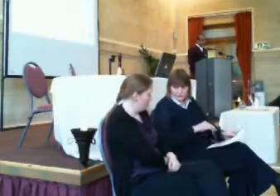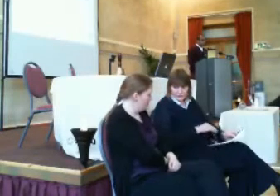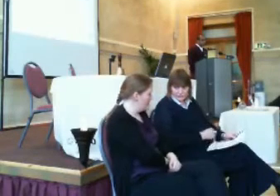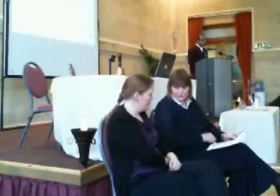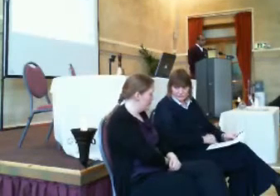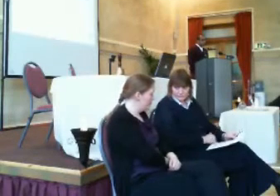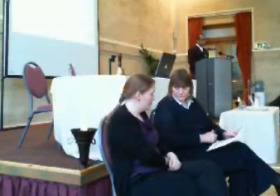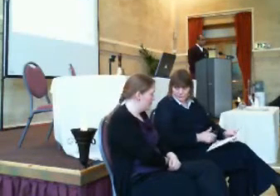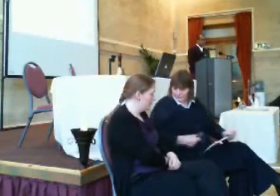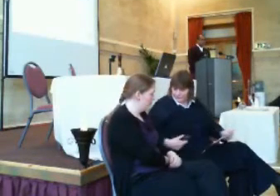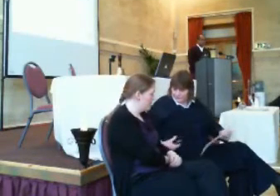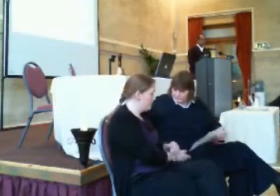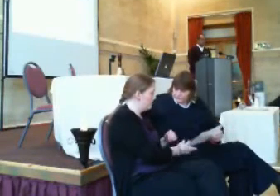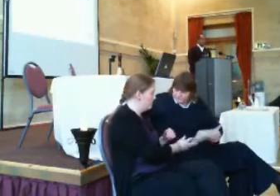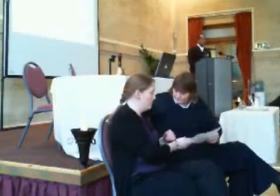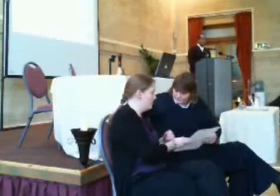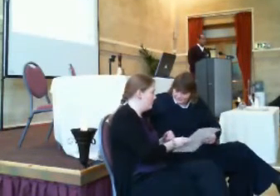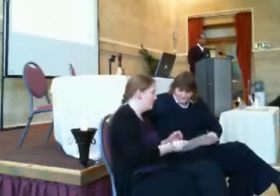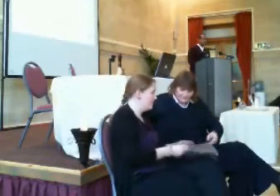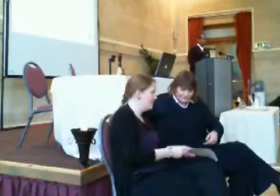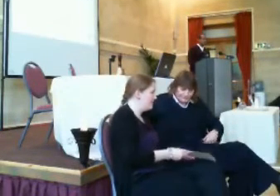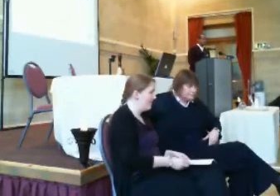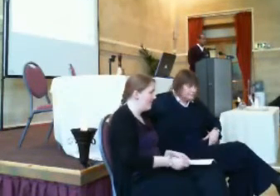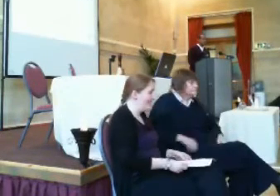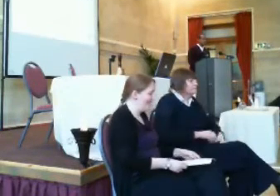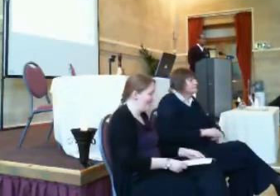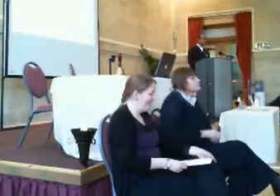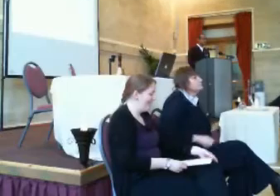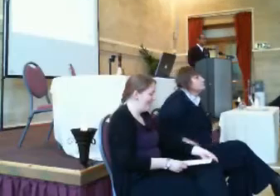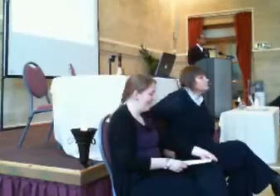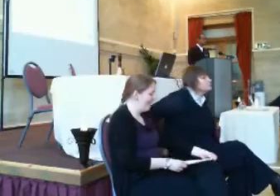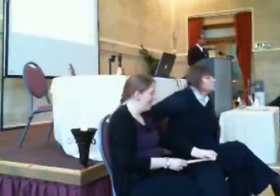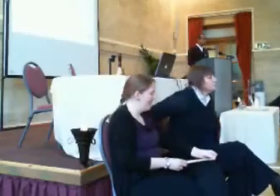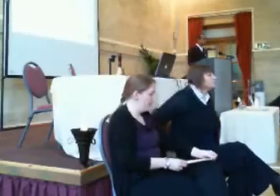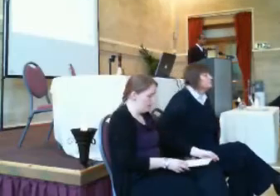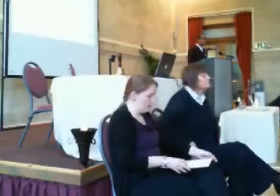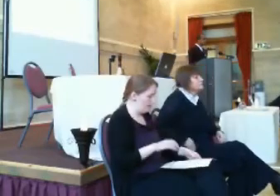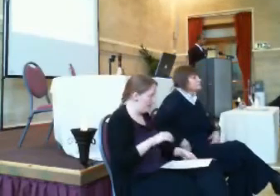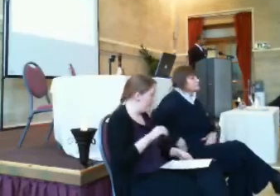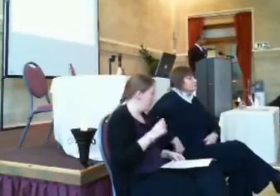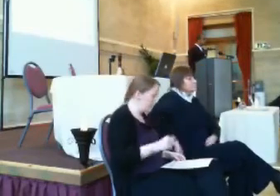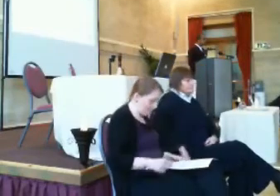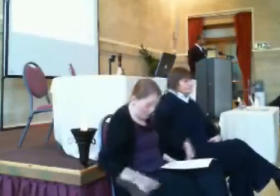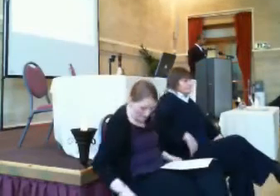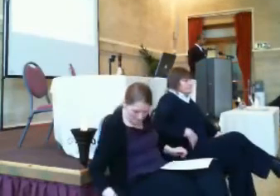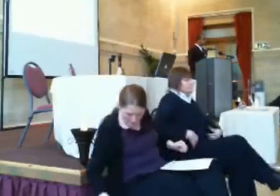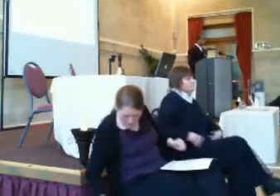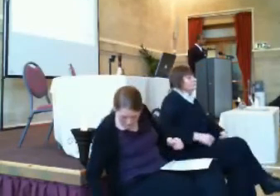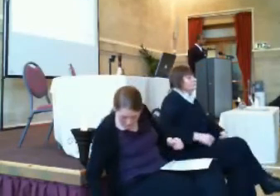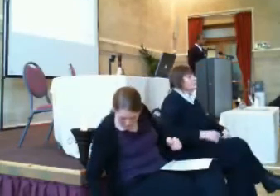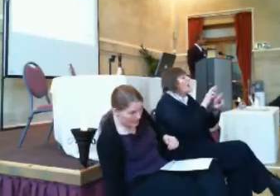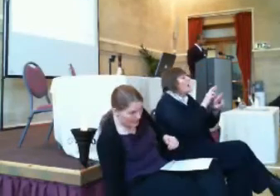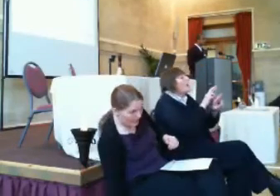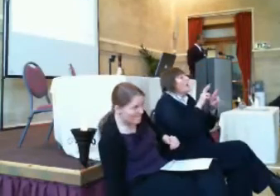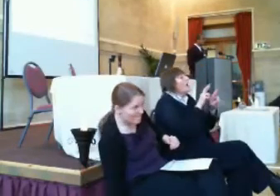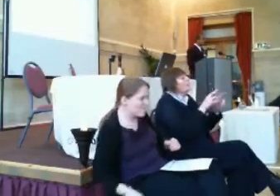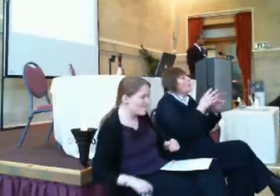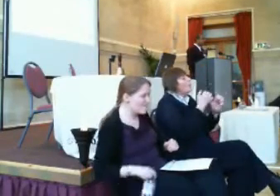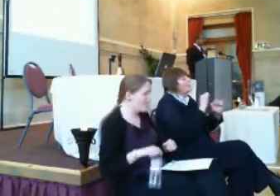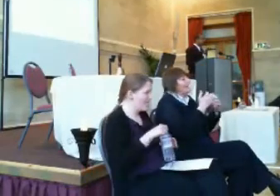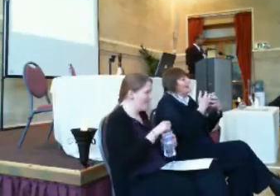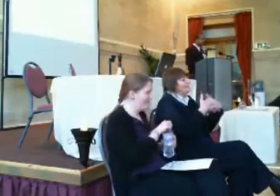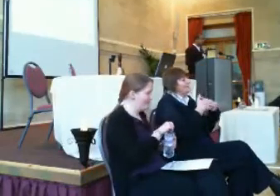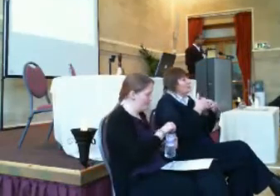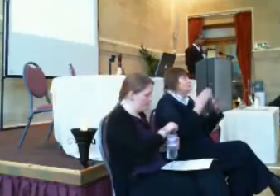What I'd like to do now, providing that our technology is working, is to show you a very brief video that was compiled,